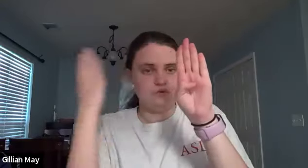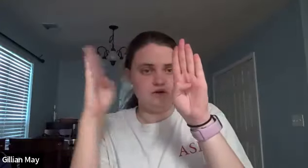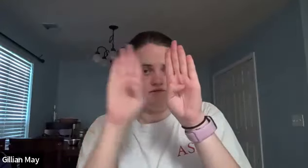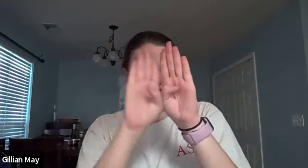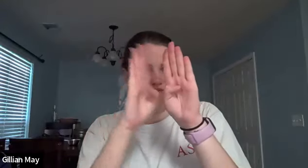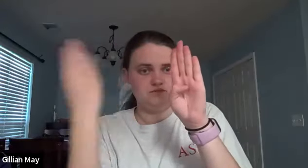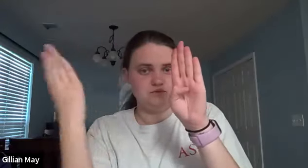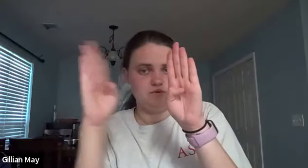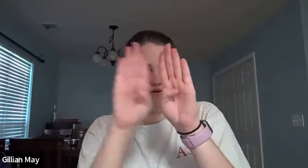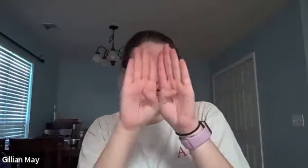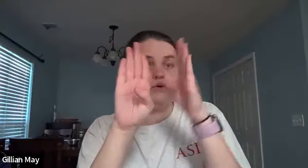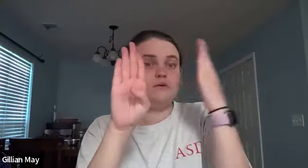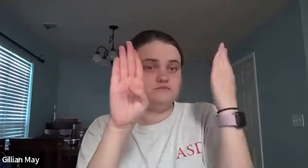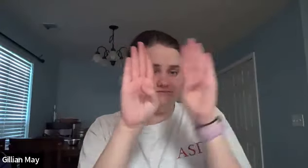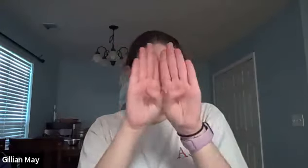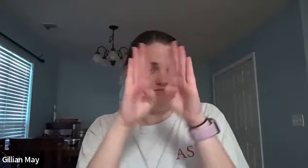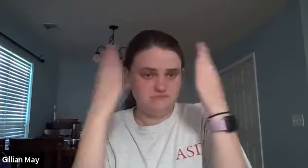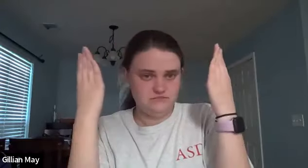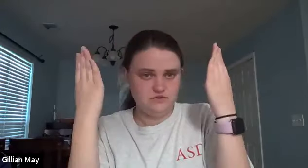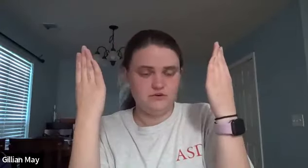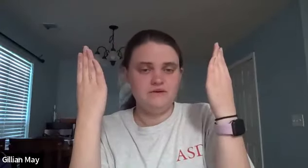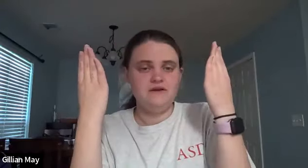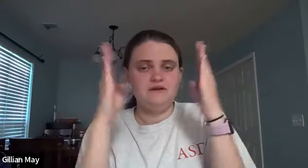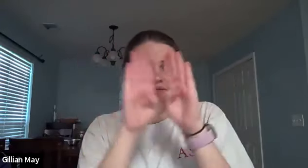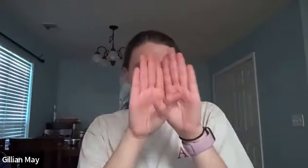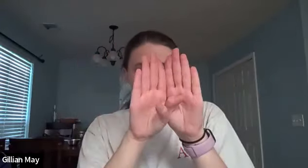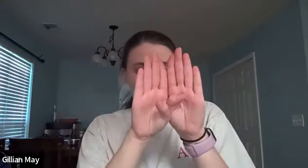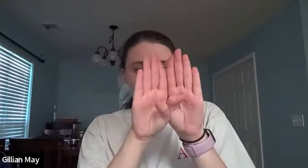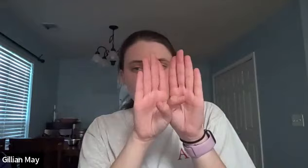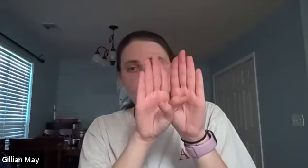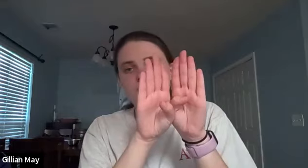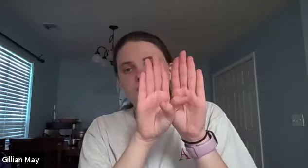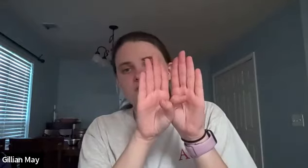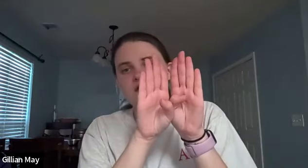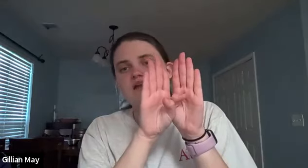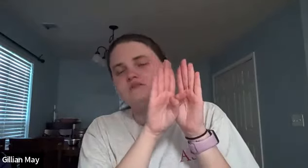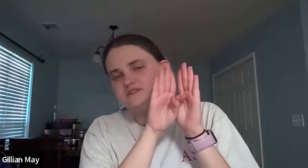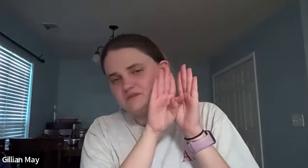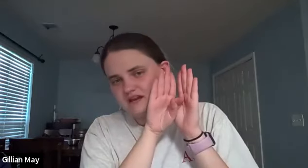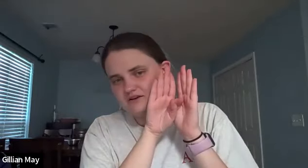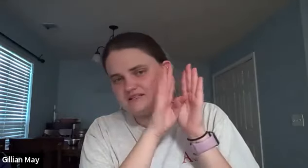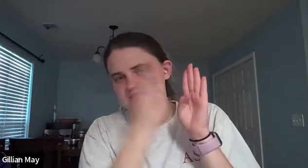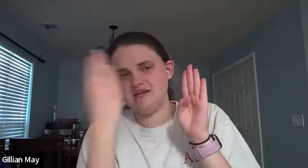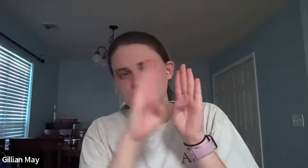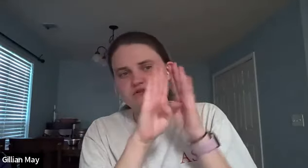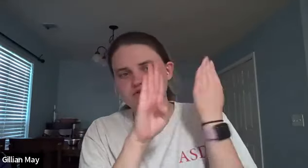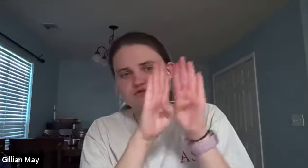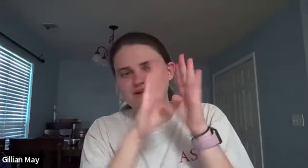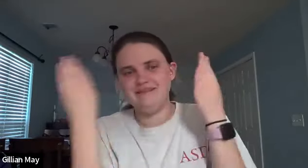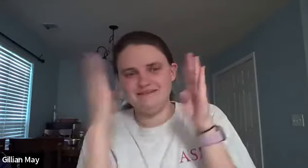door, door, or door. So I know this one's kind of crazy because I keep showing you the three like